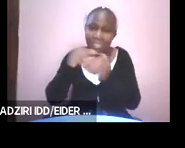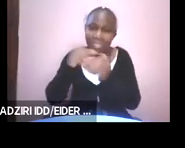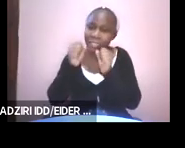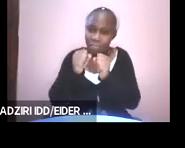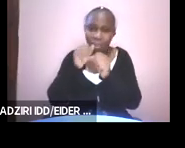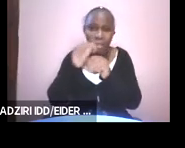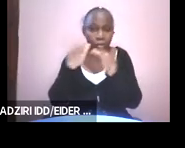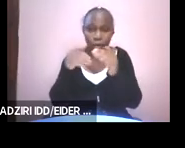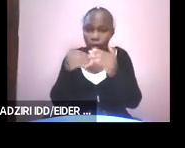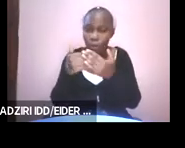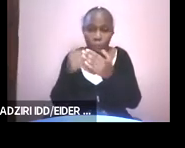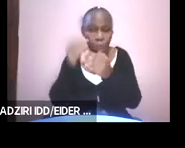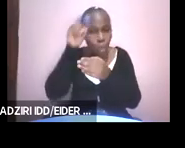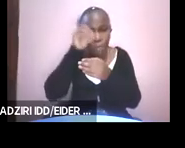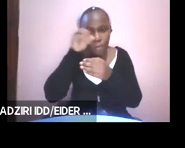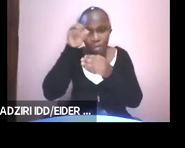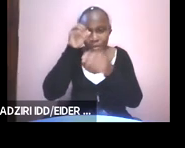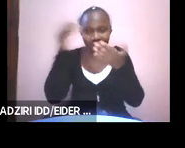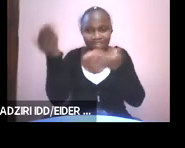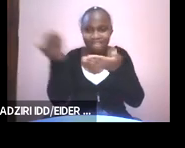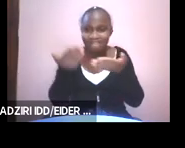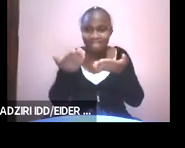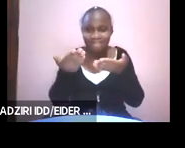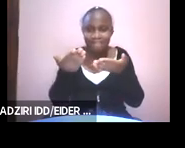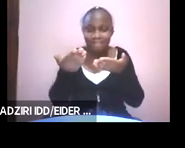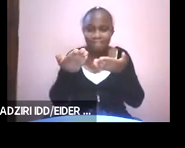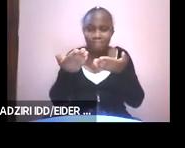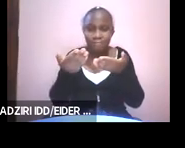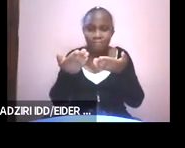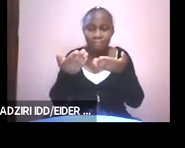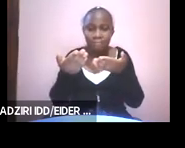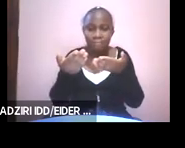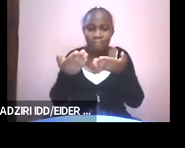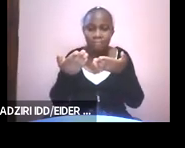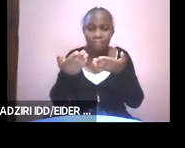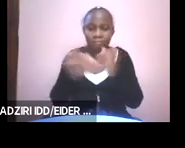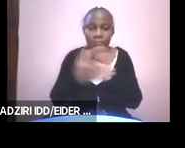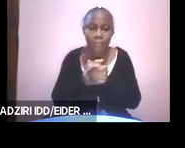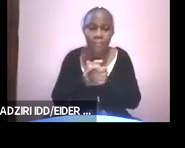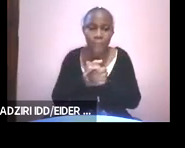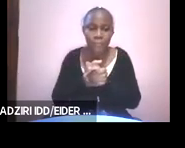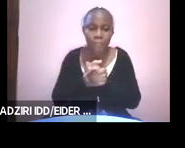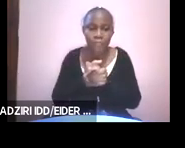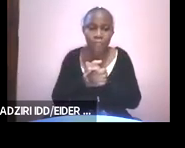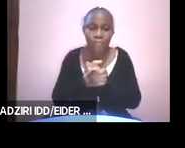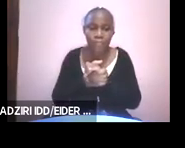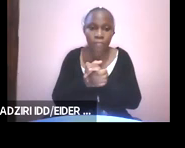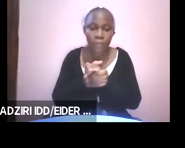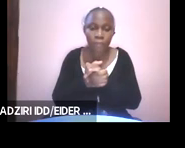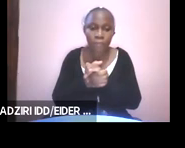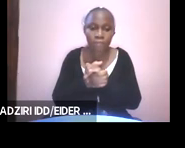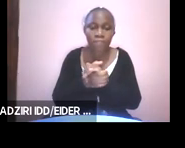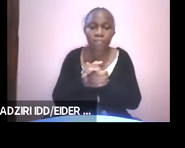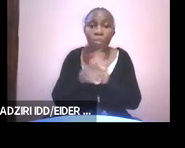it's opinion expression. So it's of course subjective, and that's okay. And as such, what might be considered a weakness is